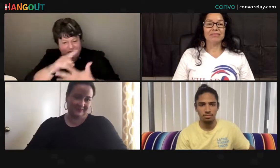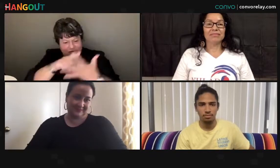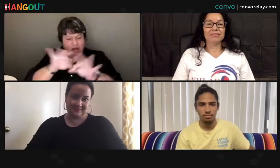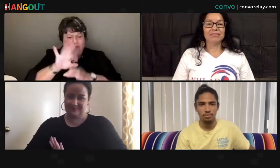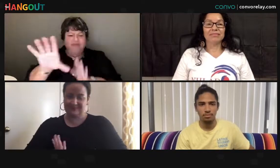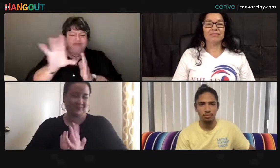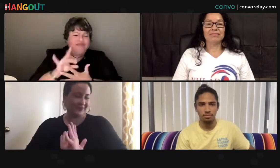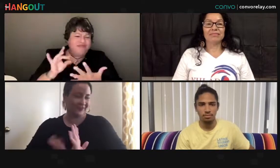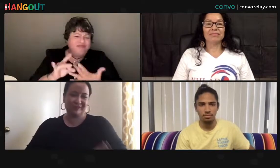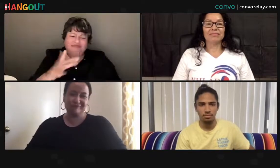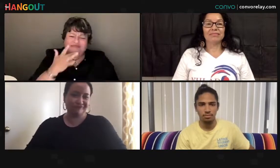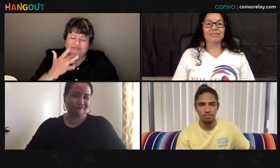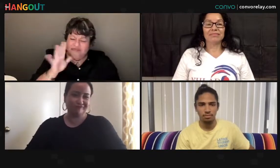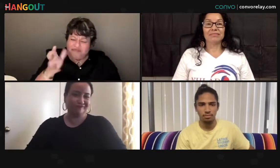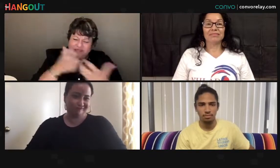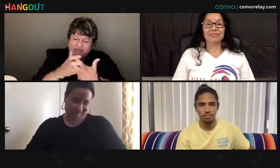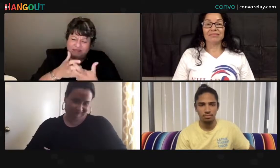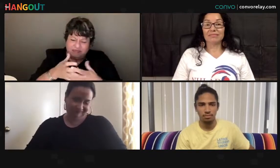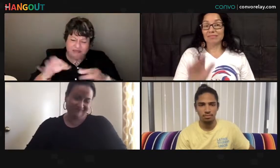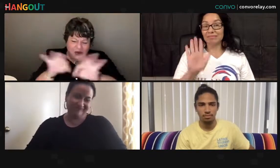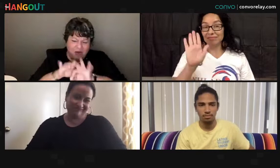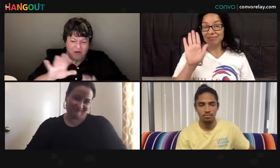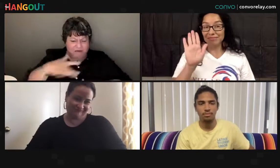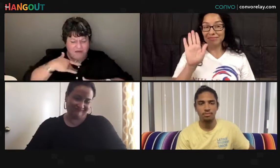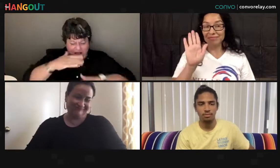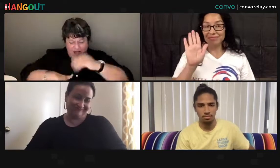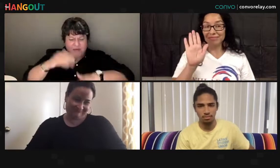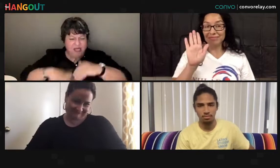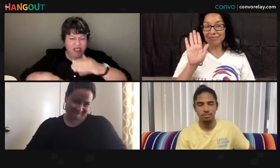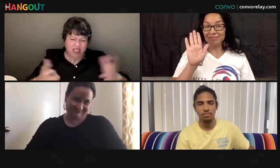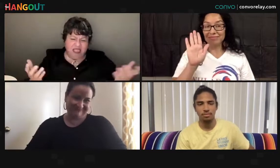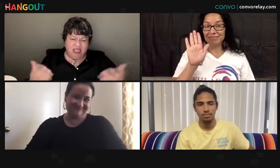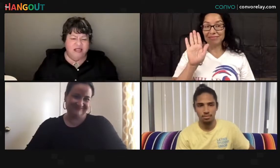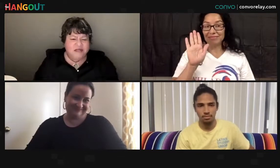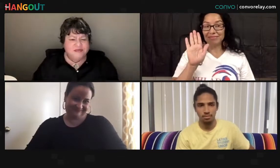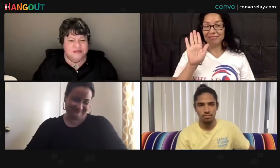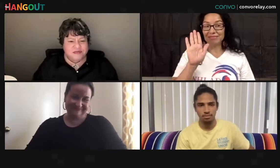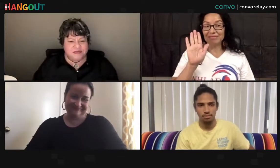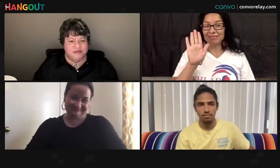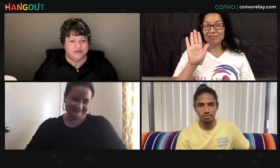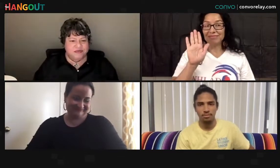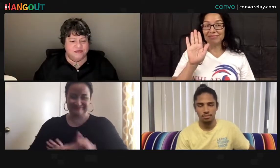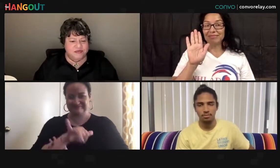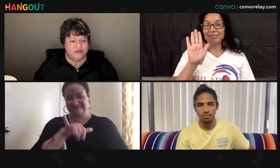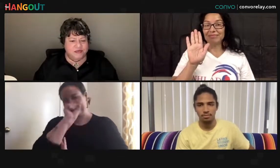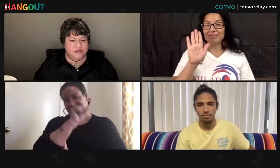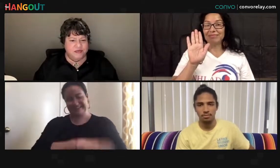have, Hispanic and you have Latino, you have Latina and Latinx. What's most important is what you feel comfortable with.